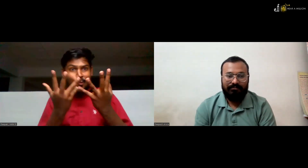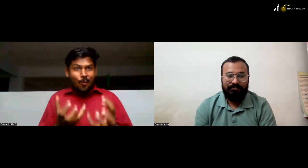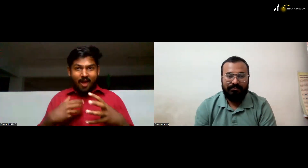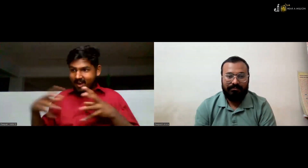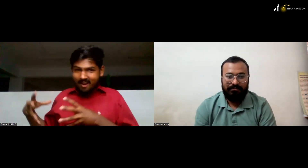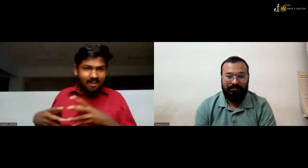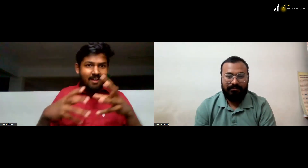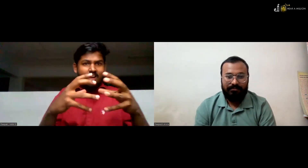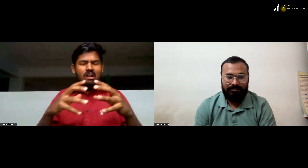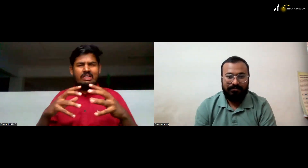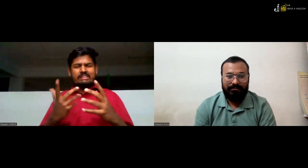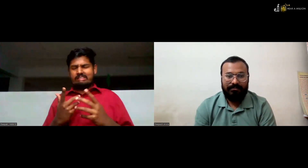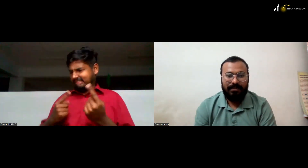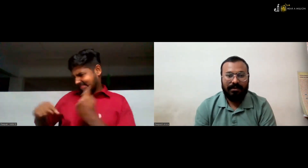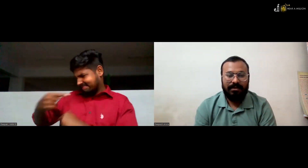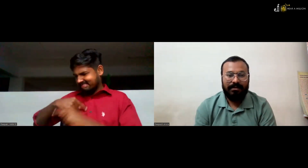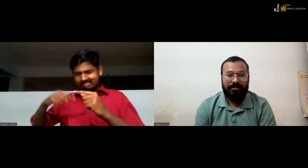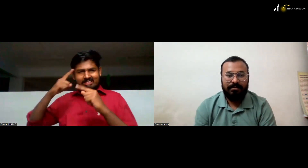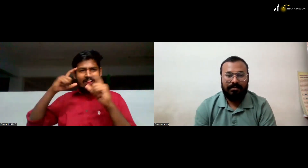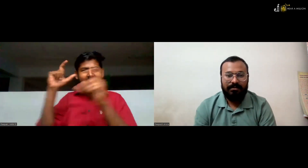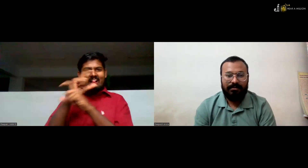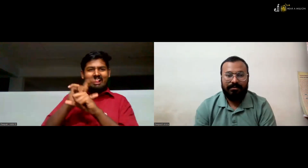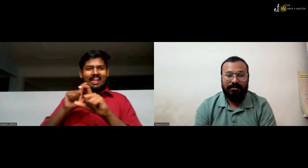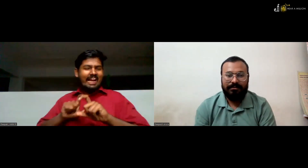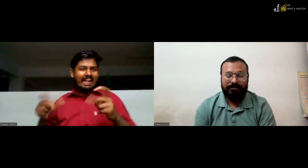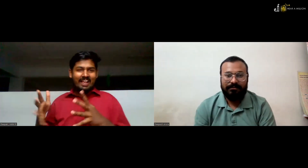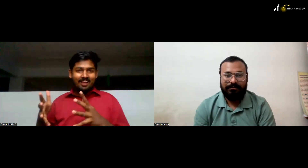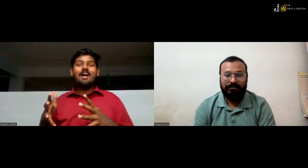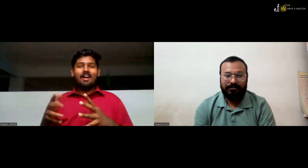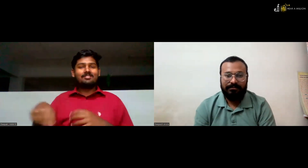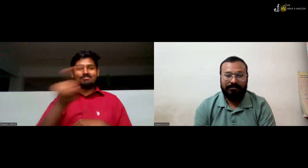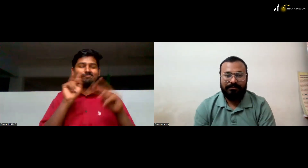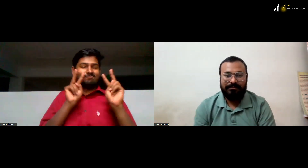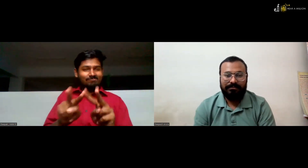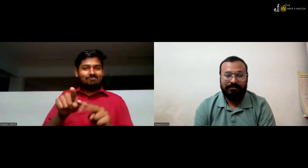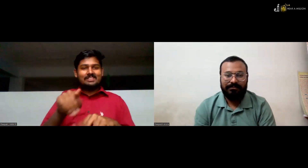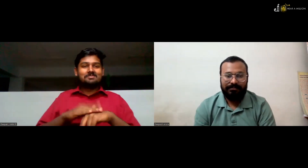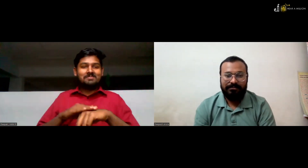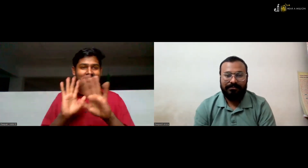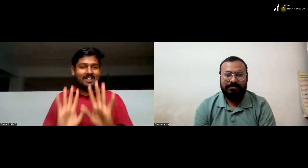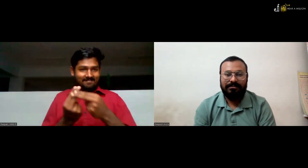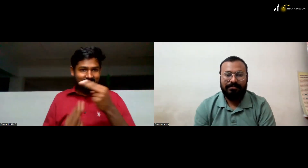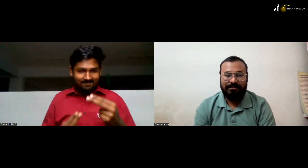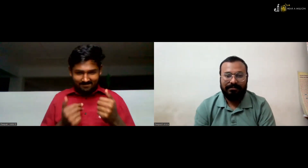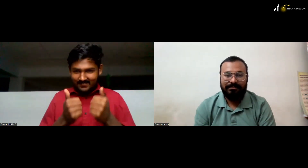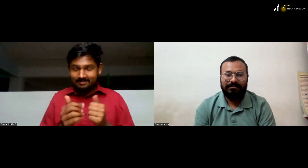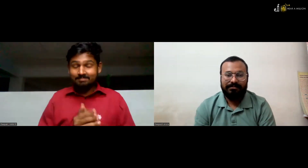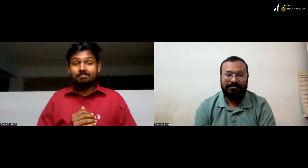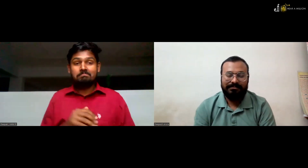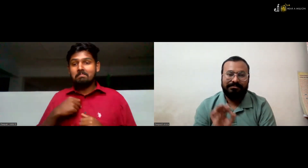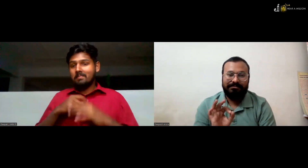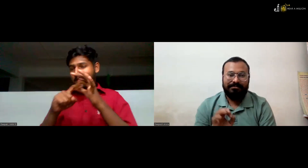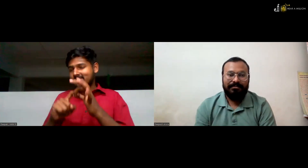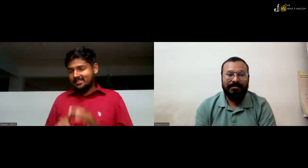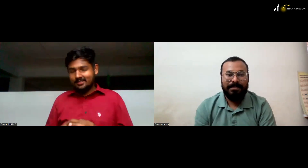family, Karuna went on the solo trip, and you were also there. So how did you feel with the experience?